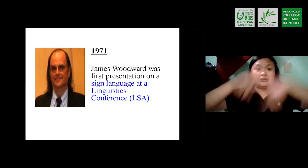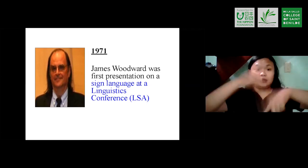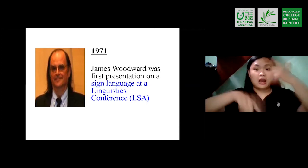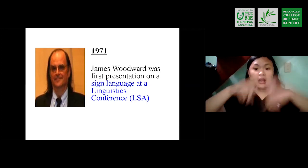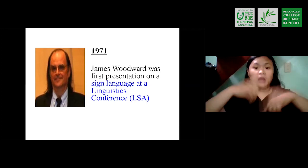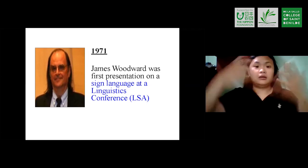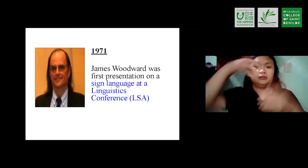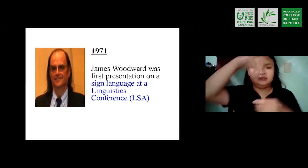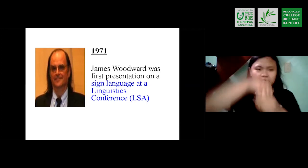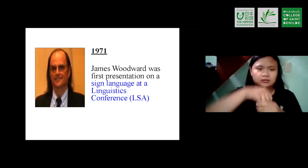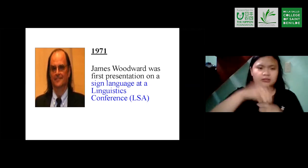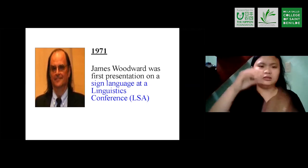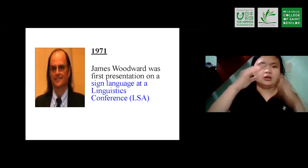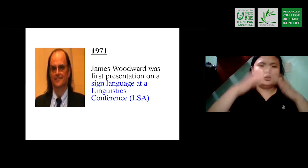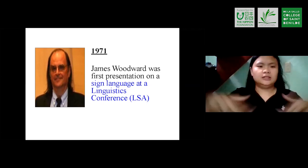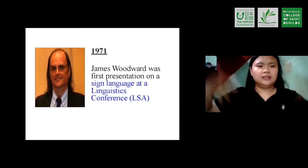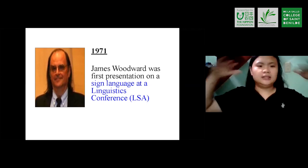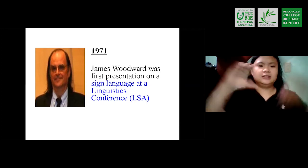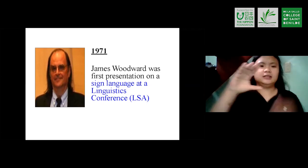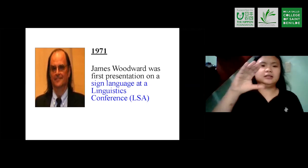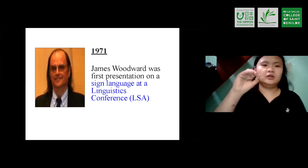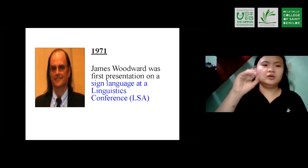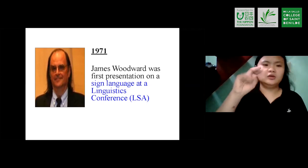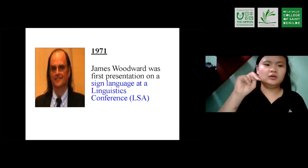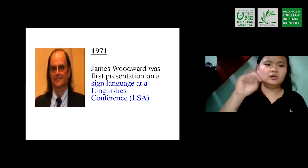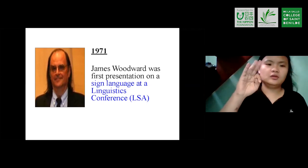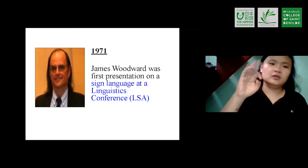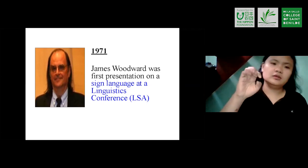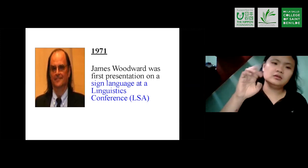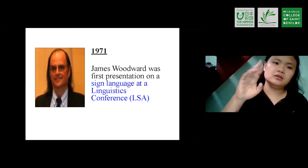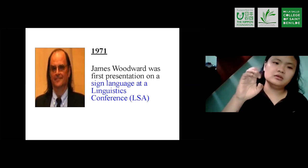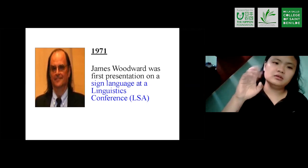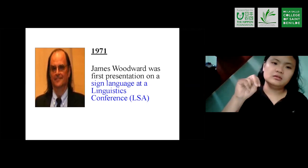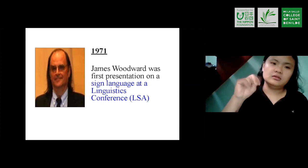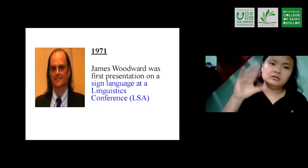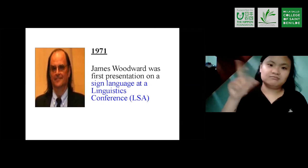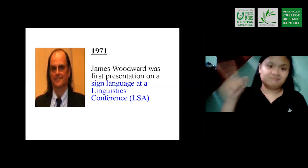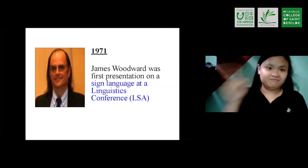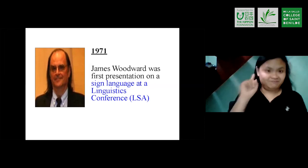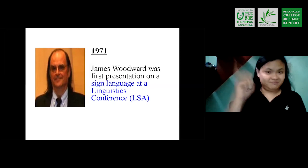It was the first of its kind that talked about sign